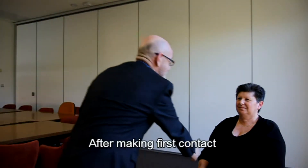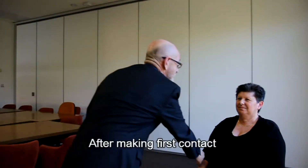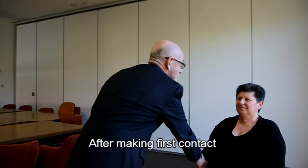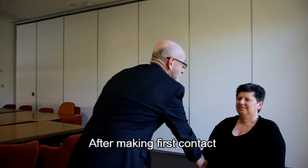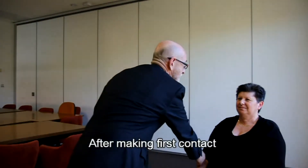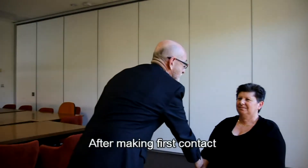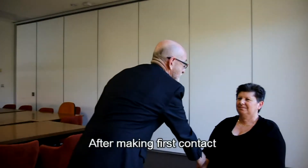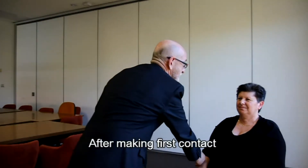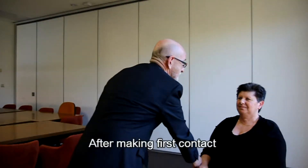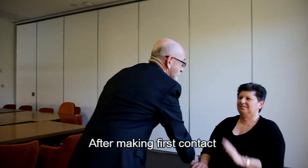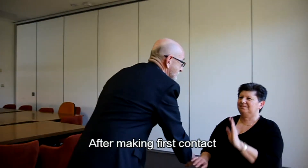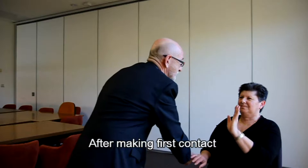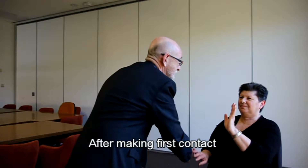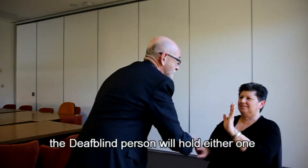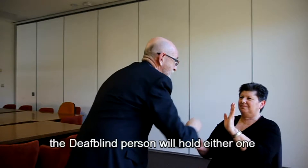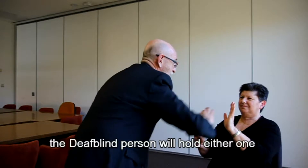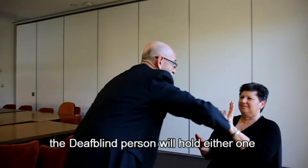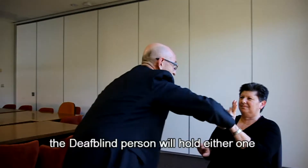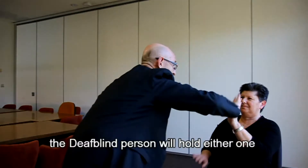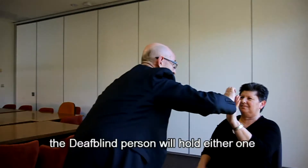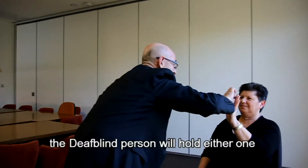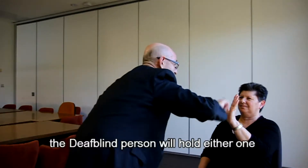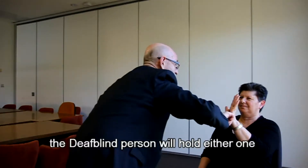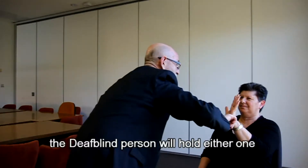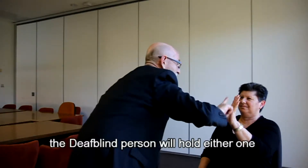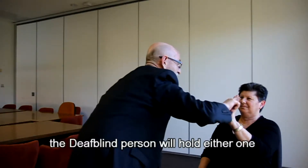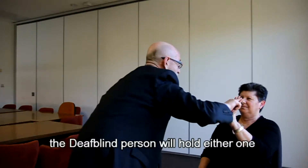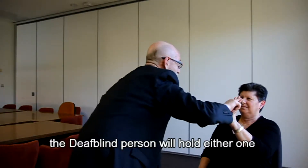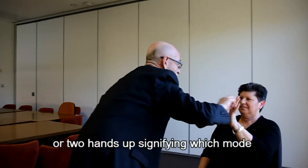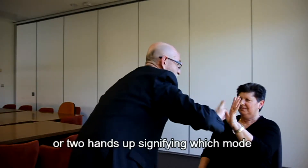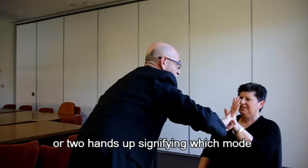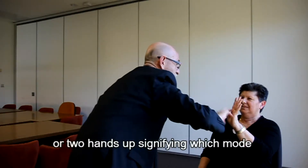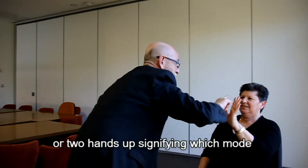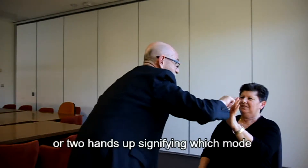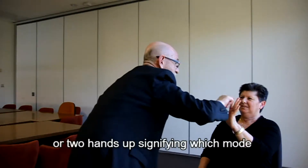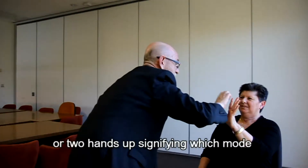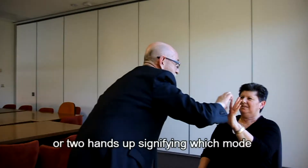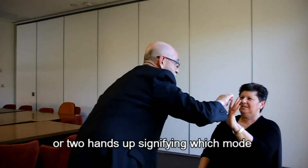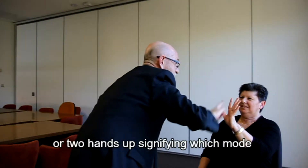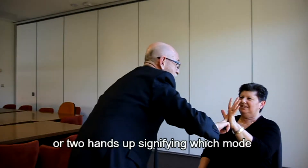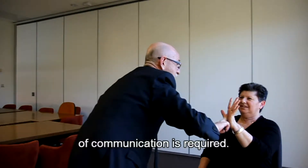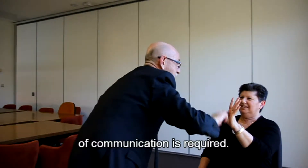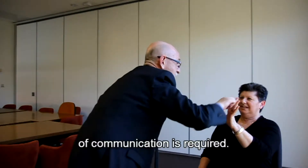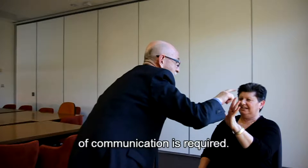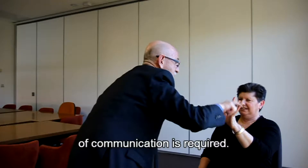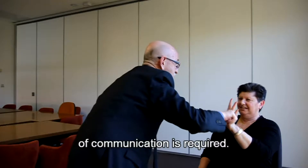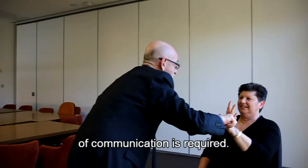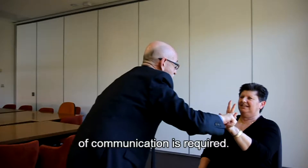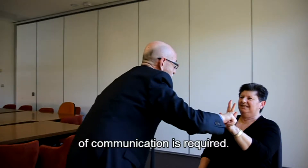After making first contact, the deafblind person will hold either one or two hands up signifying which mode of communication is